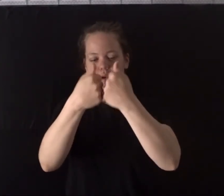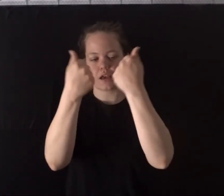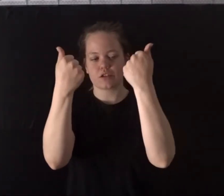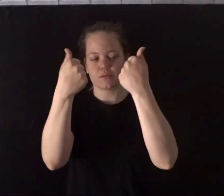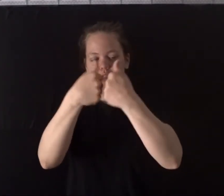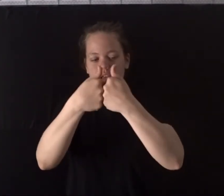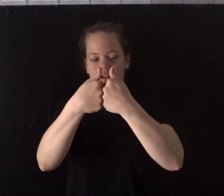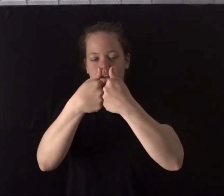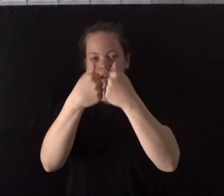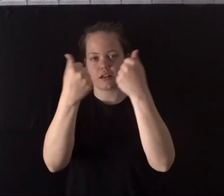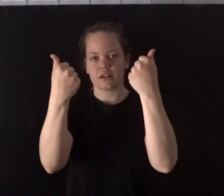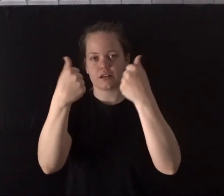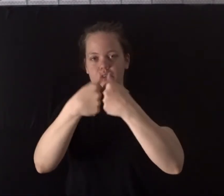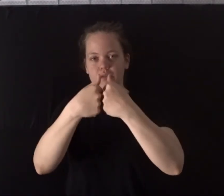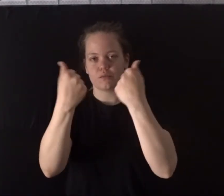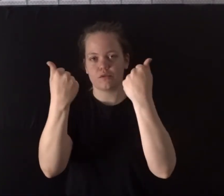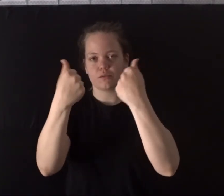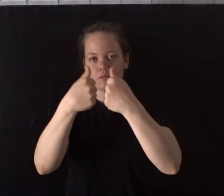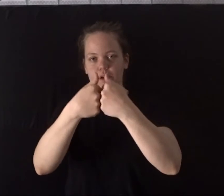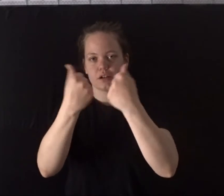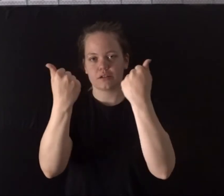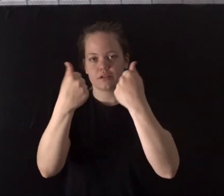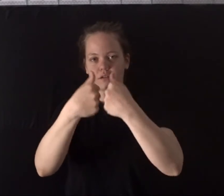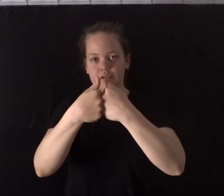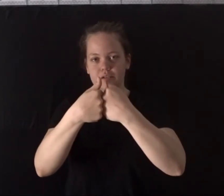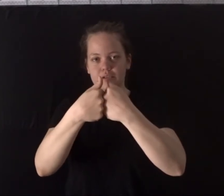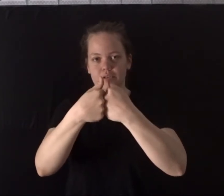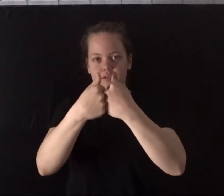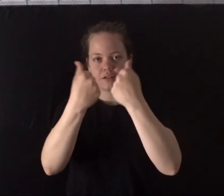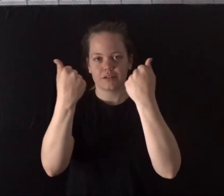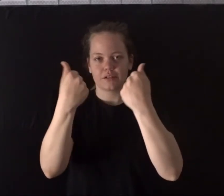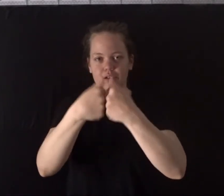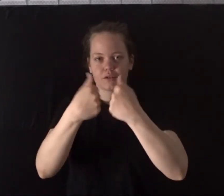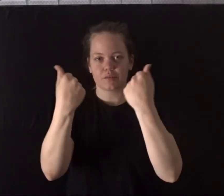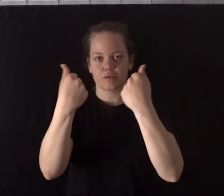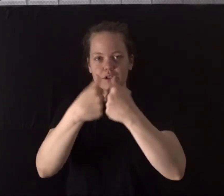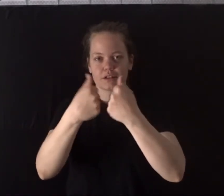bash them together and then move them apart. So sports,